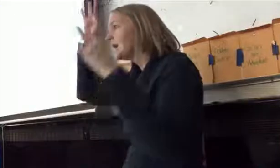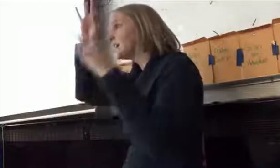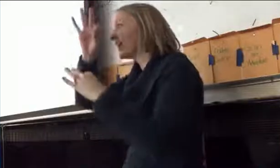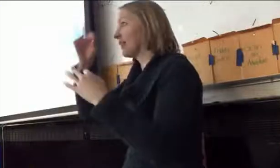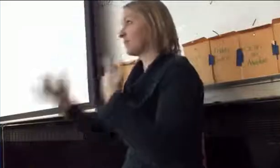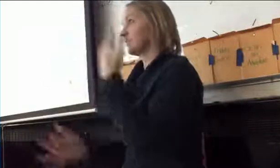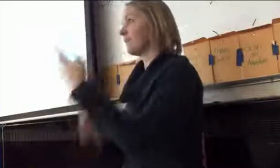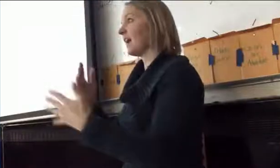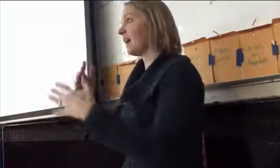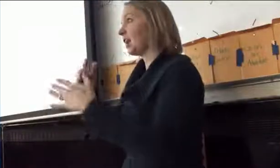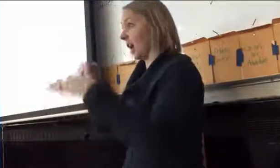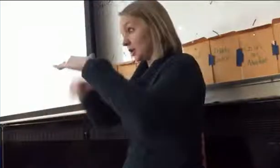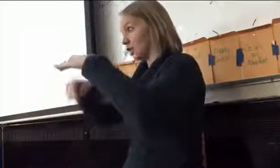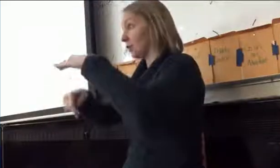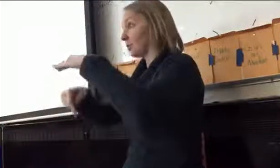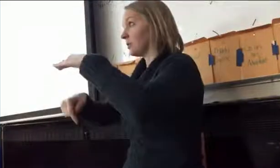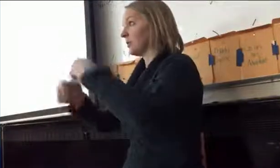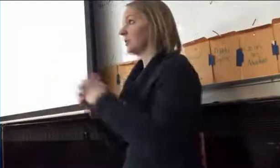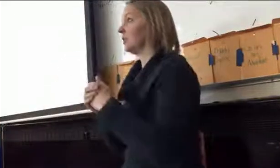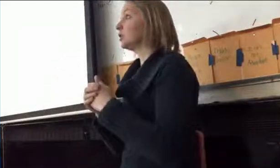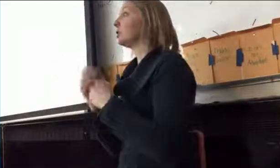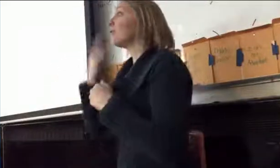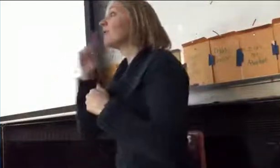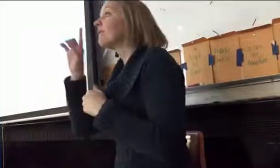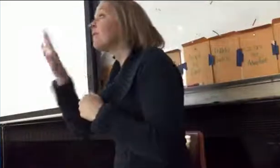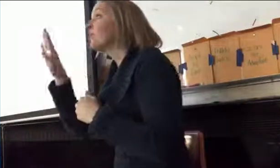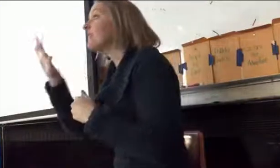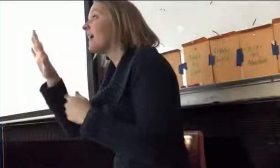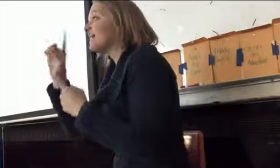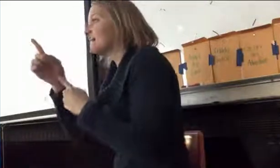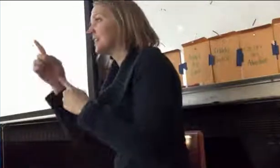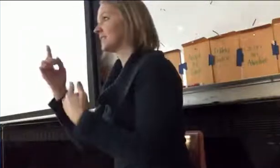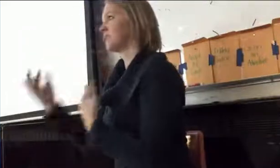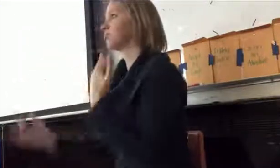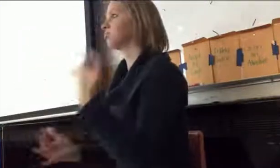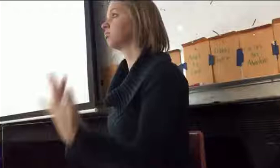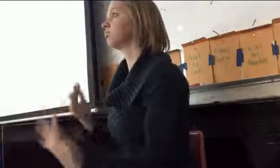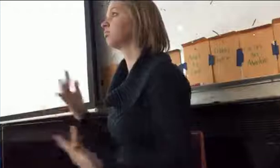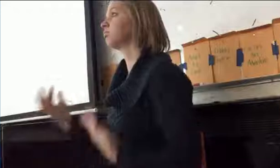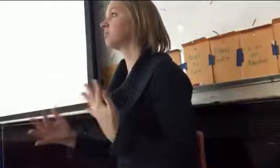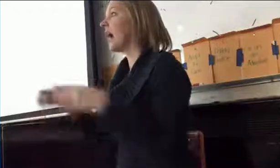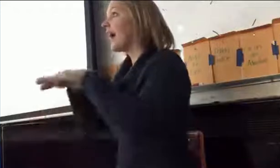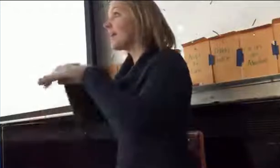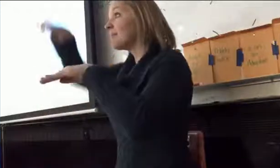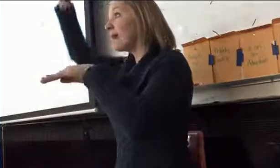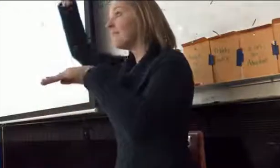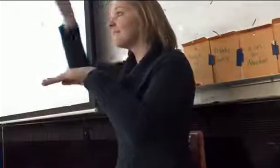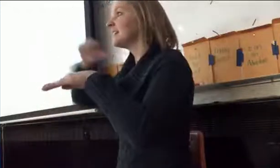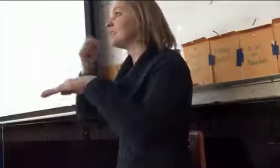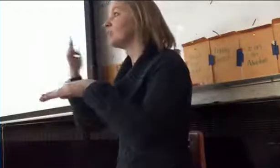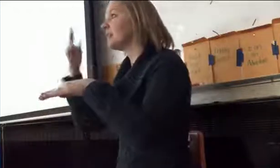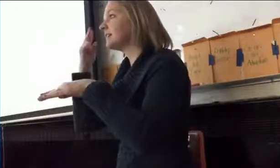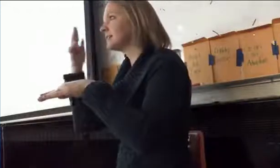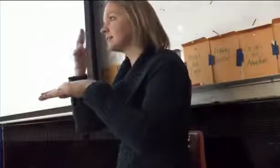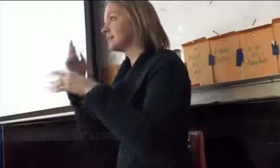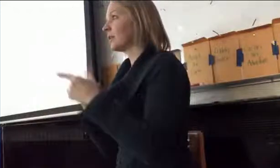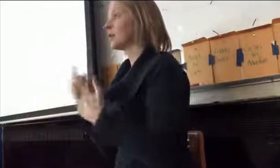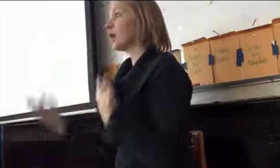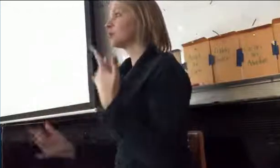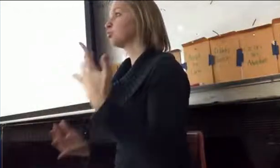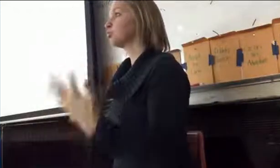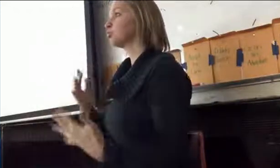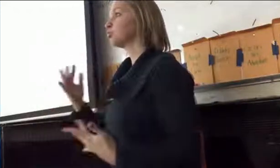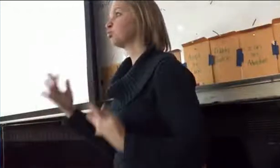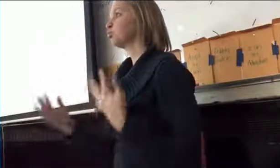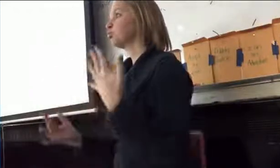for 45 minutes, a fire is going on underneath here. Nobody above realizes it, and the fire is now going to grow and break out in